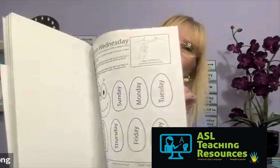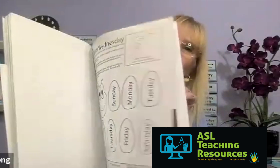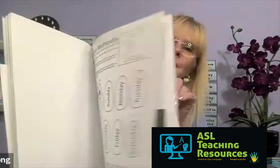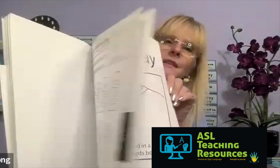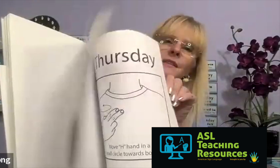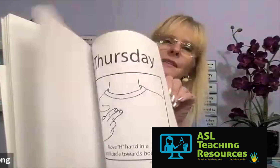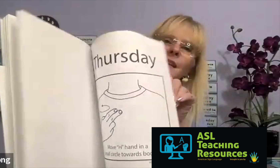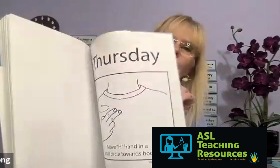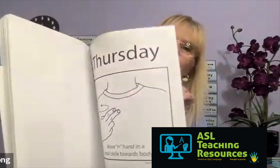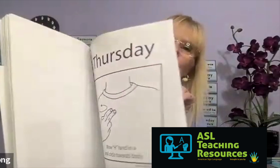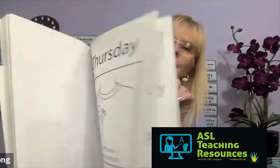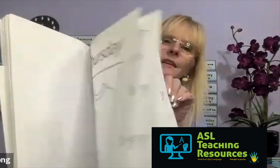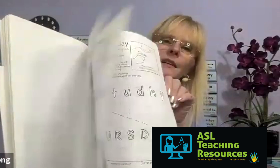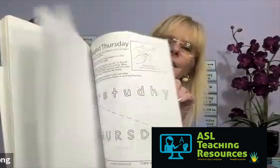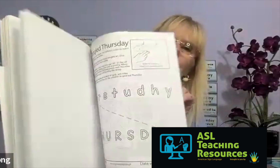what's inside.